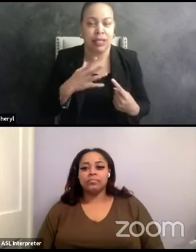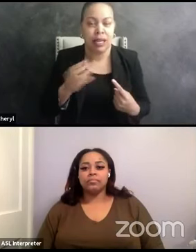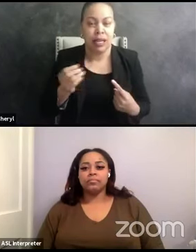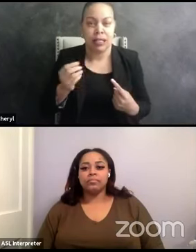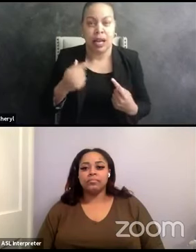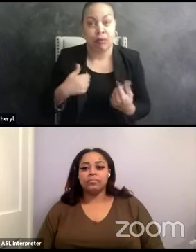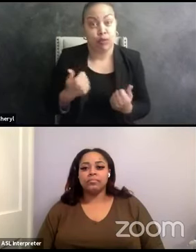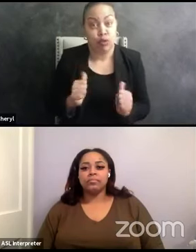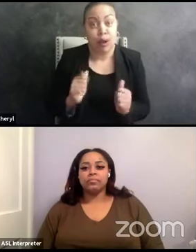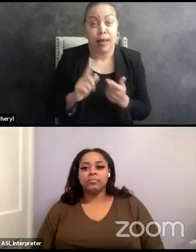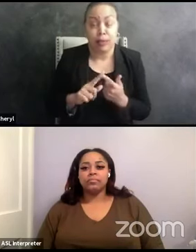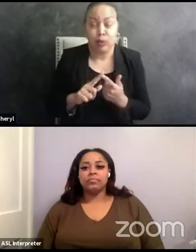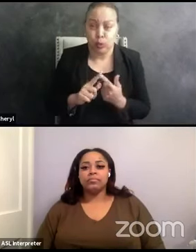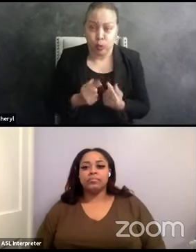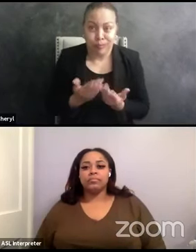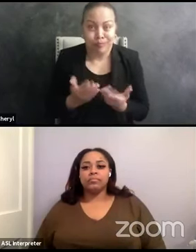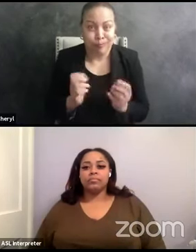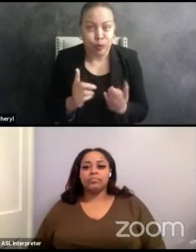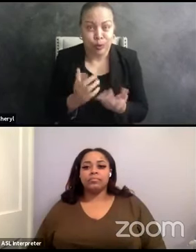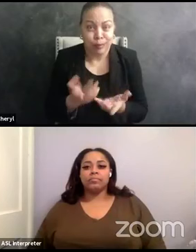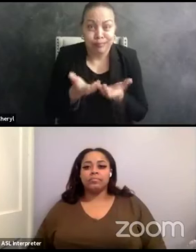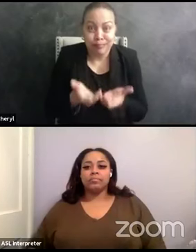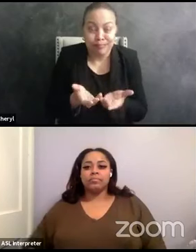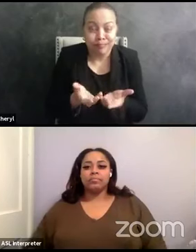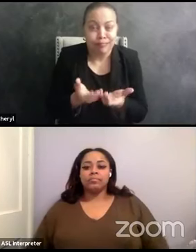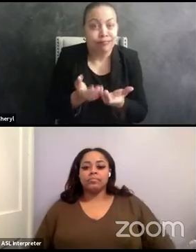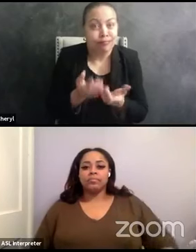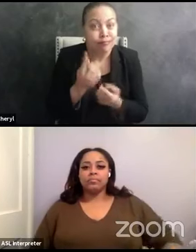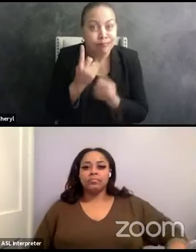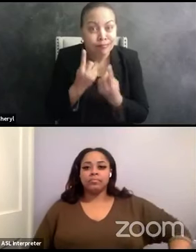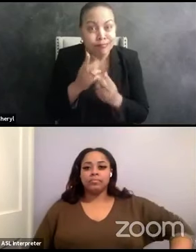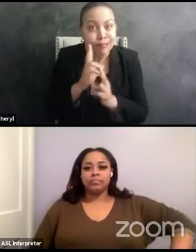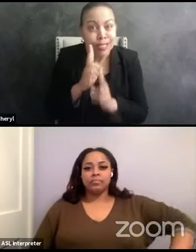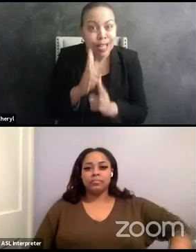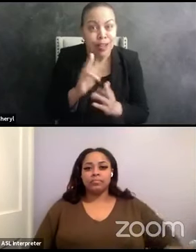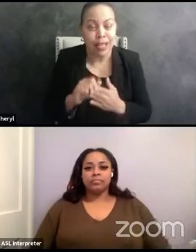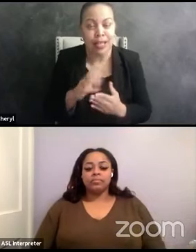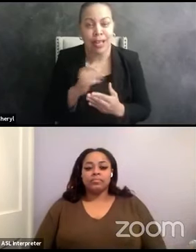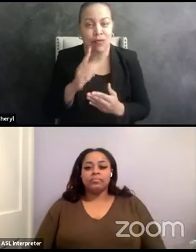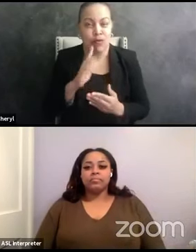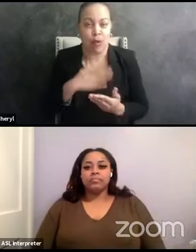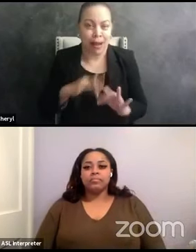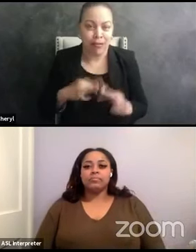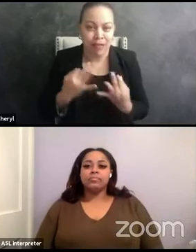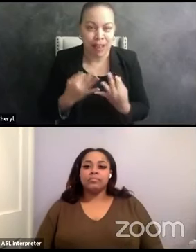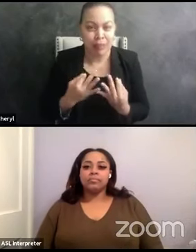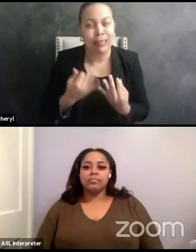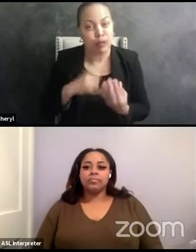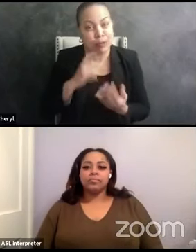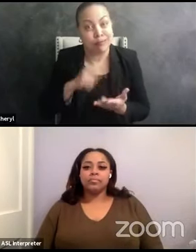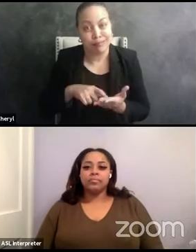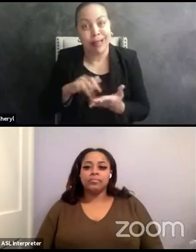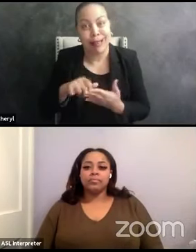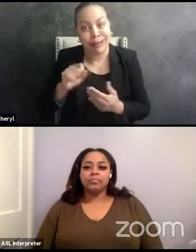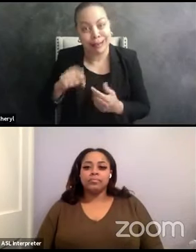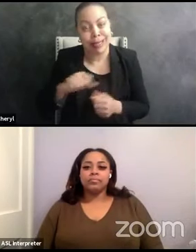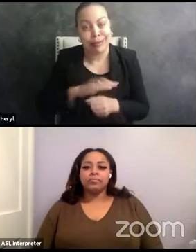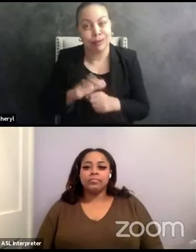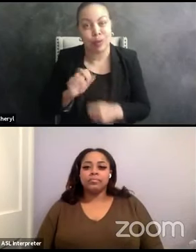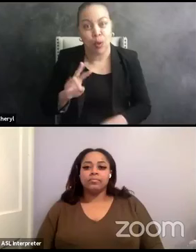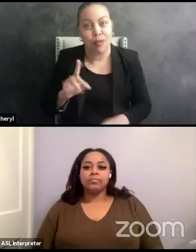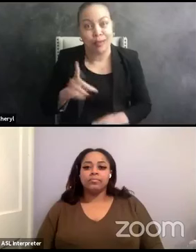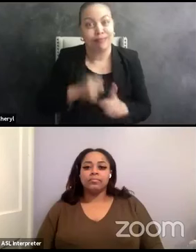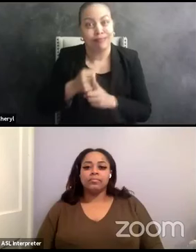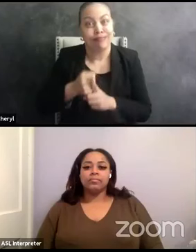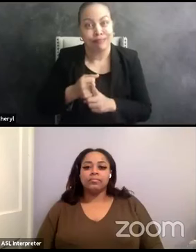trying to hold space for that and personally what it's meant for our family. And then also, recognize how incredibly fortunate we are.